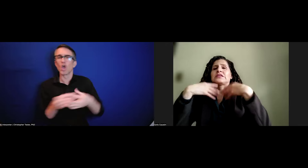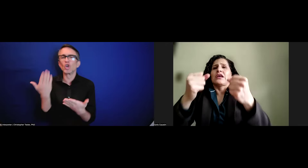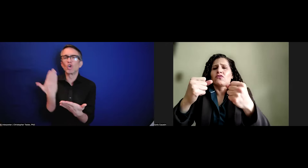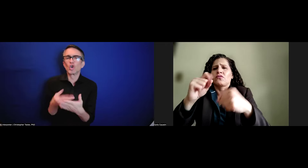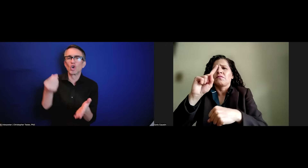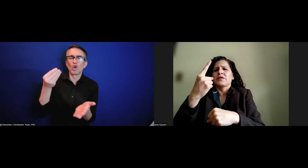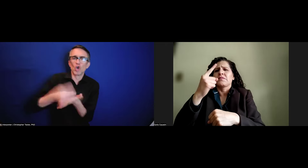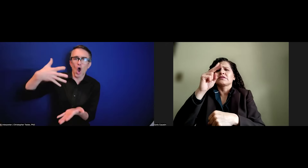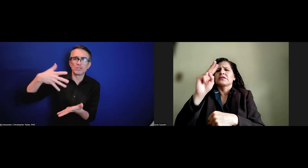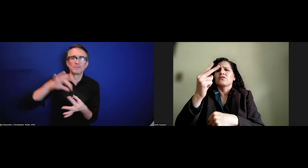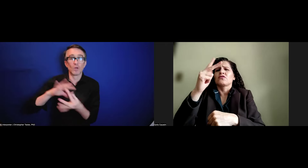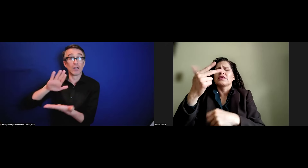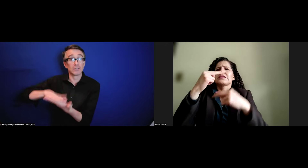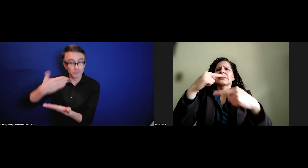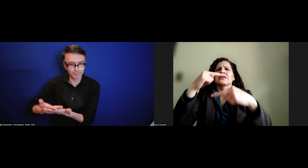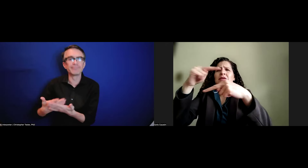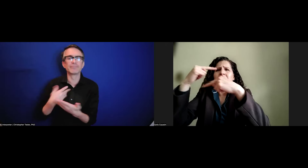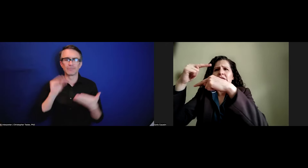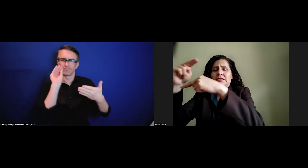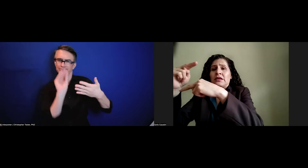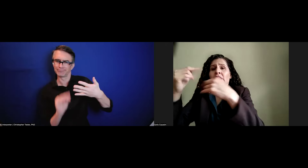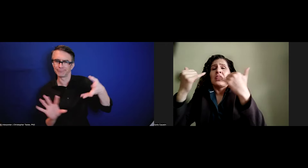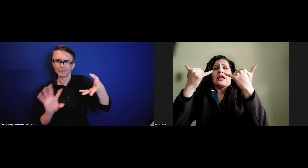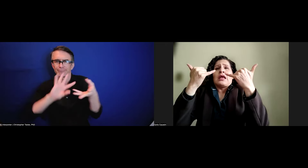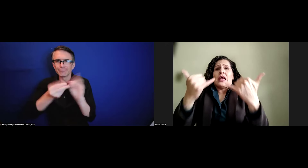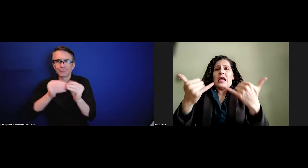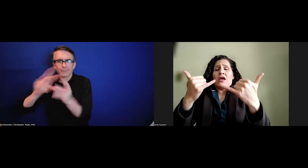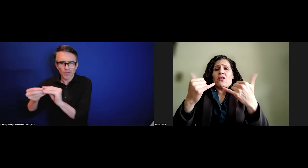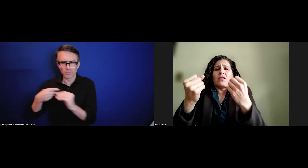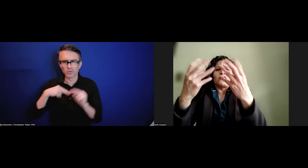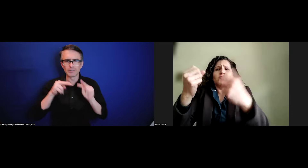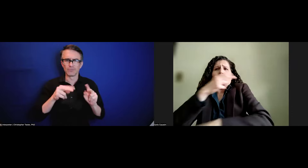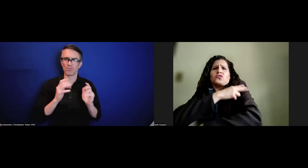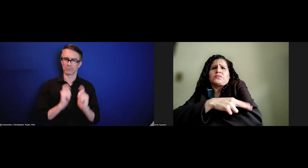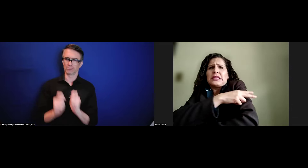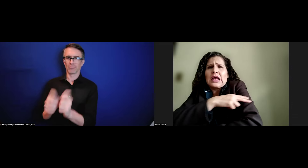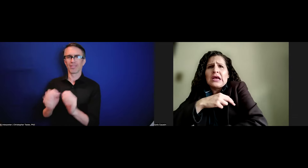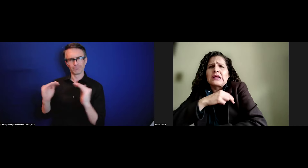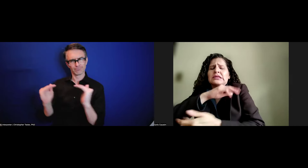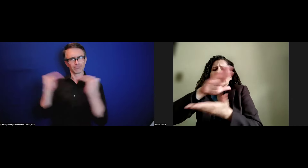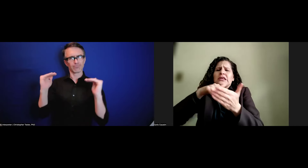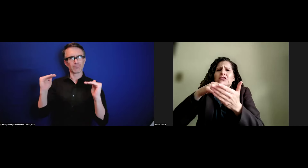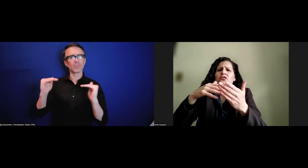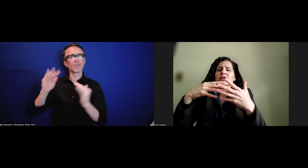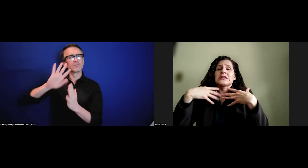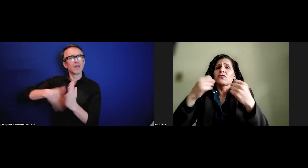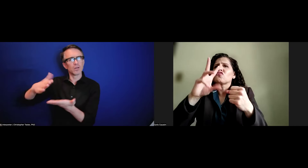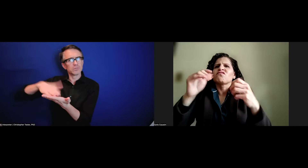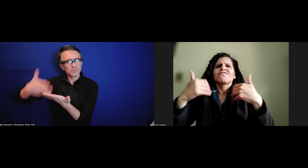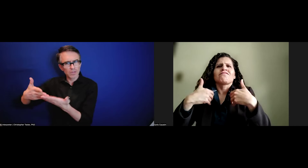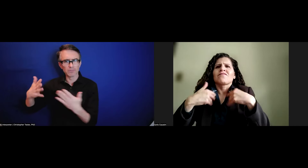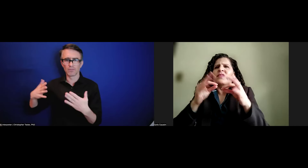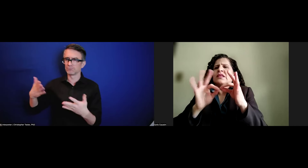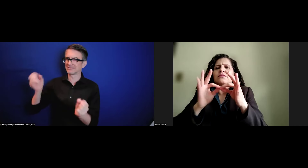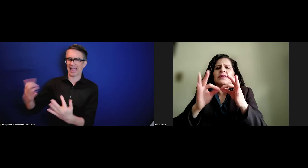be señas. treated correctly, but we en los comply with diferentes these centros de barriers salud. Acá because of the tenemos, lack of encontramos sign tres language niveles de salud. interpreters. El